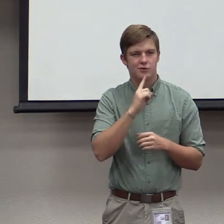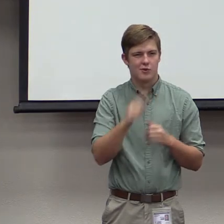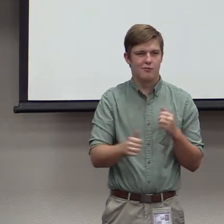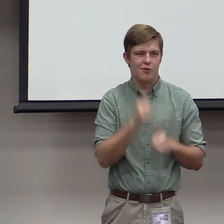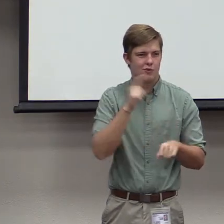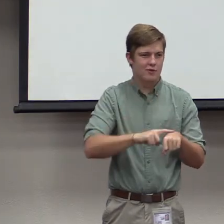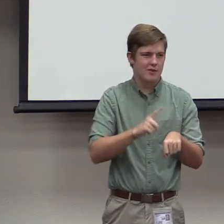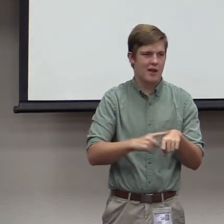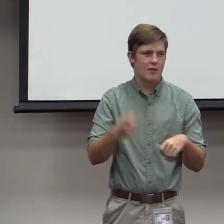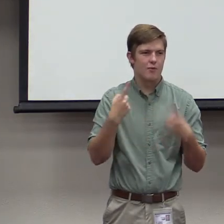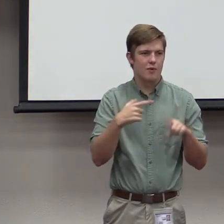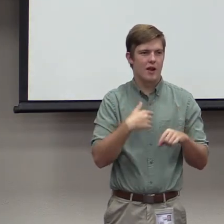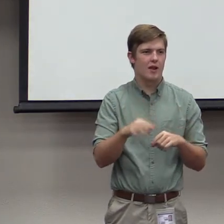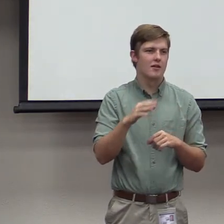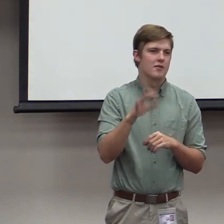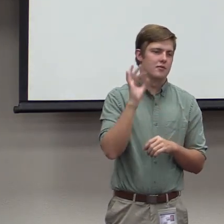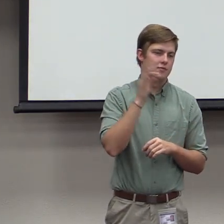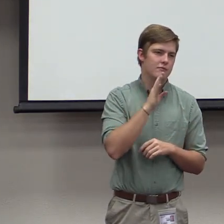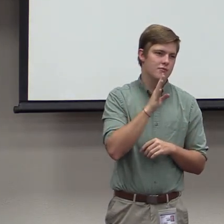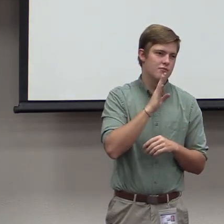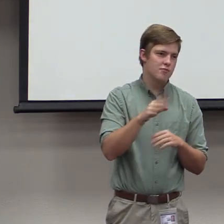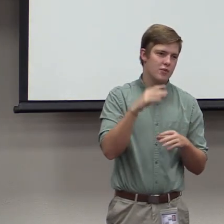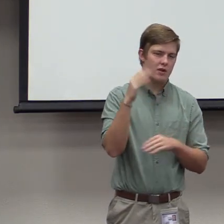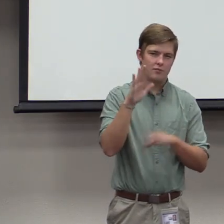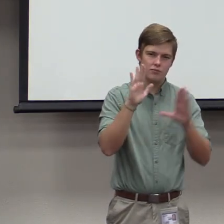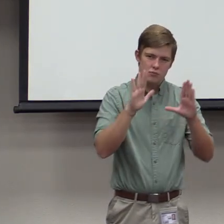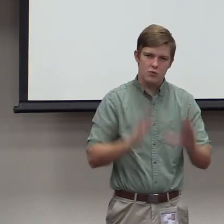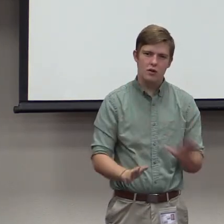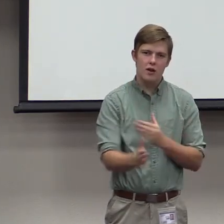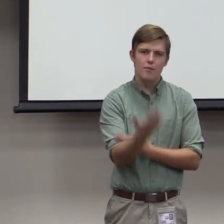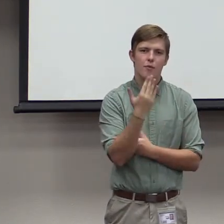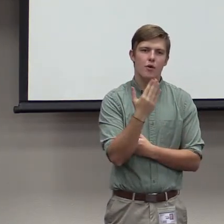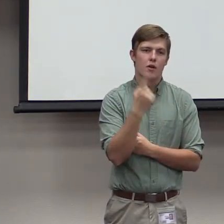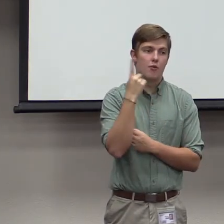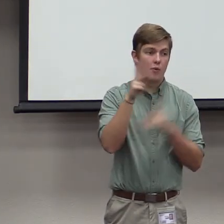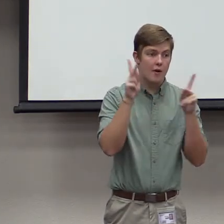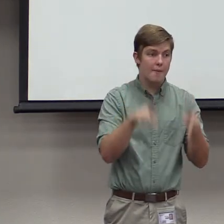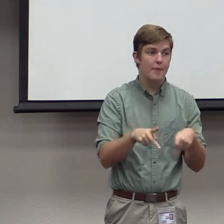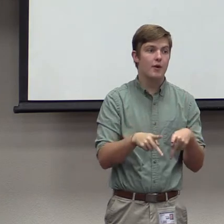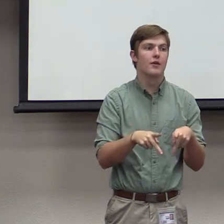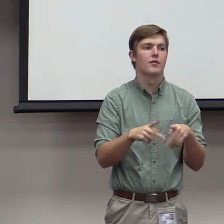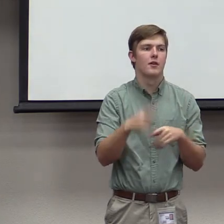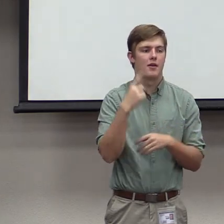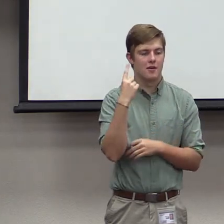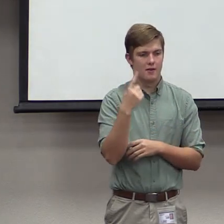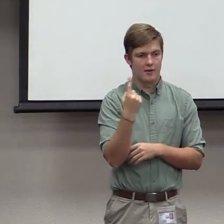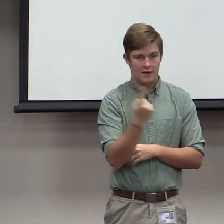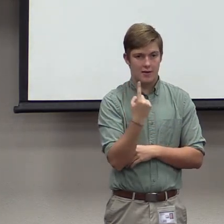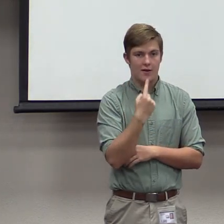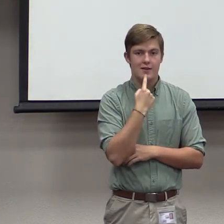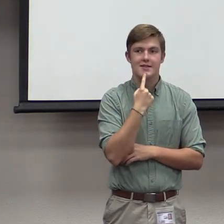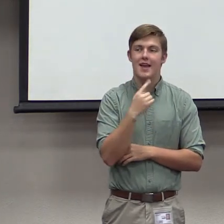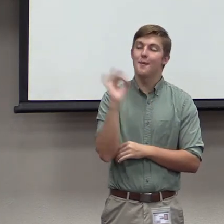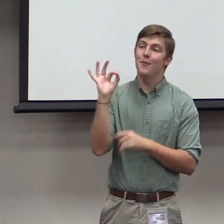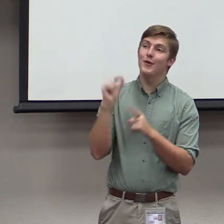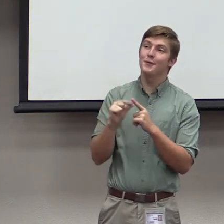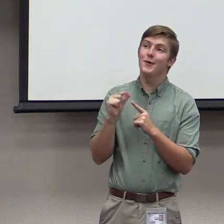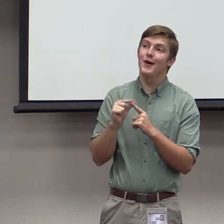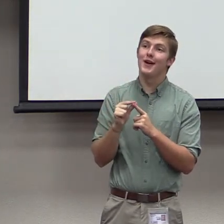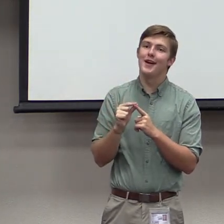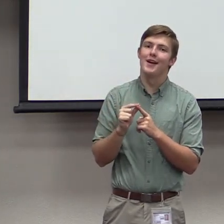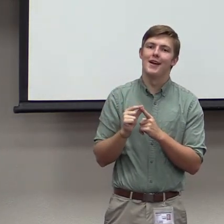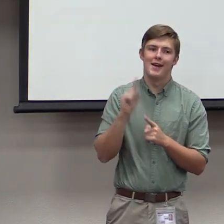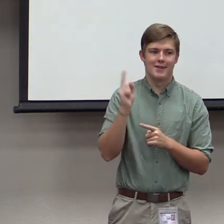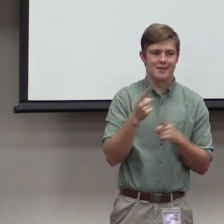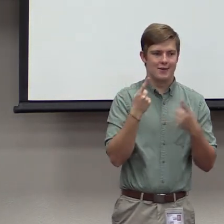up to speak on Sunday morning, there's one person in the whole congregation that always says, "Preach the word." And it just